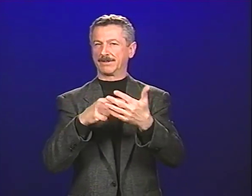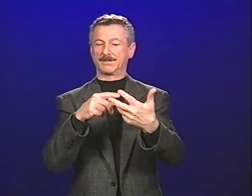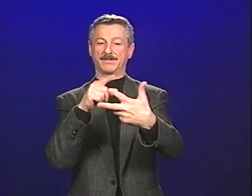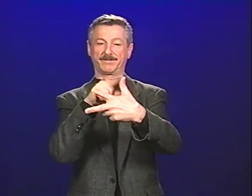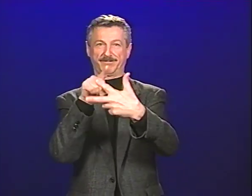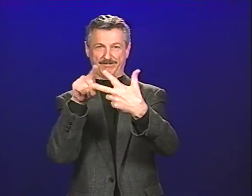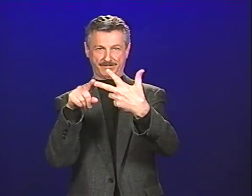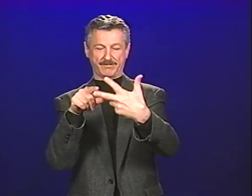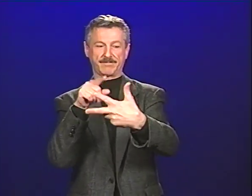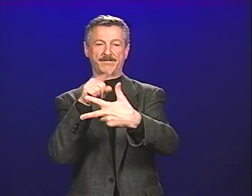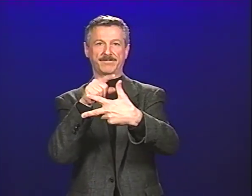different way.